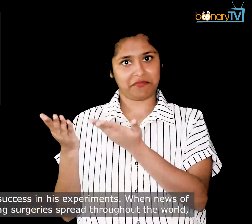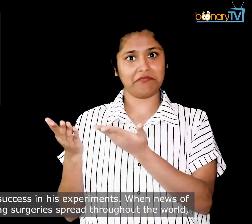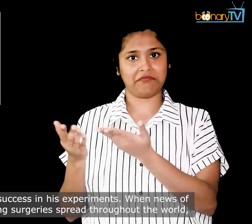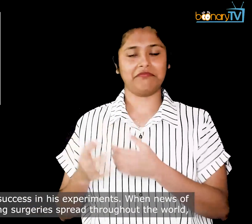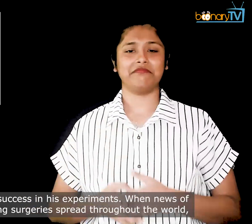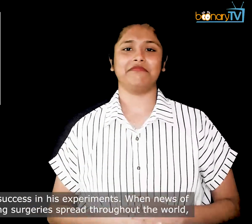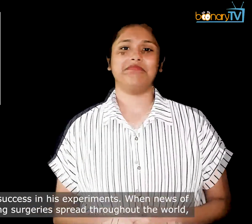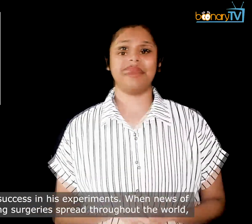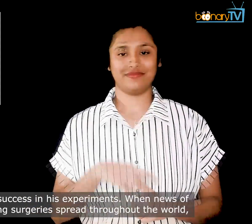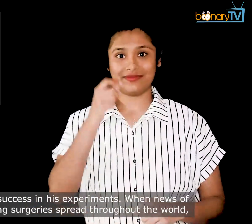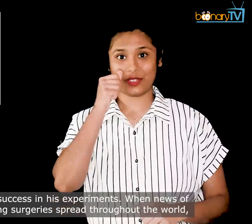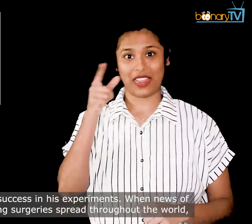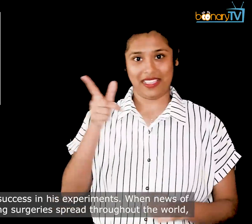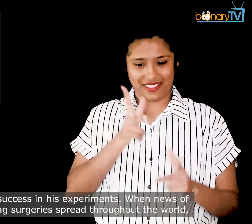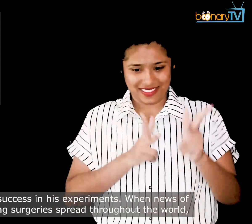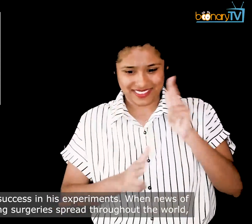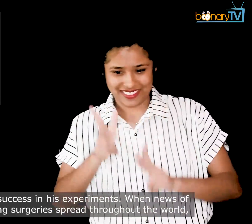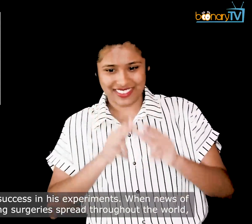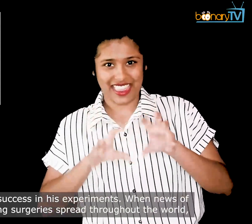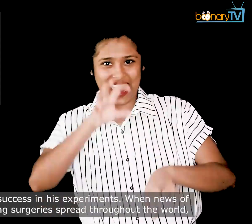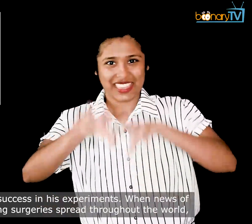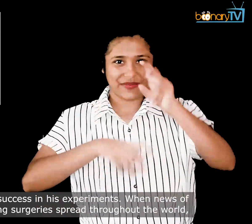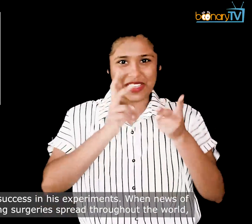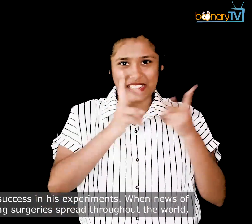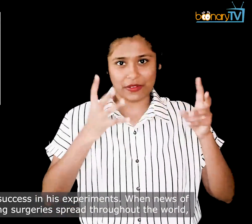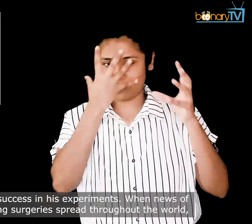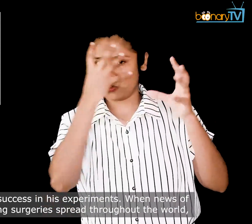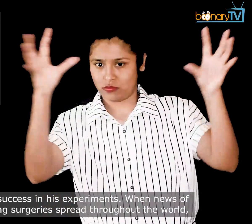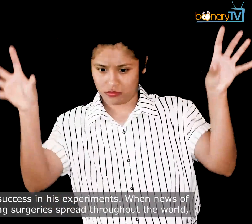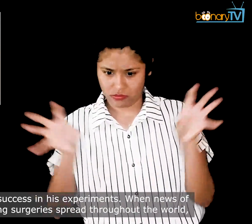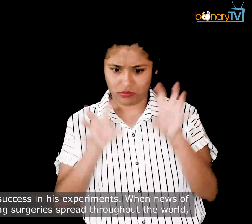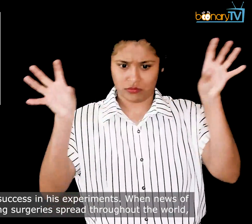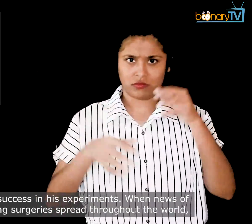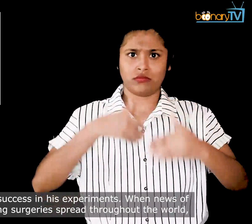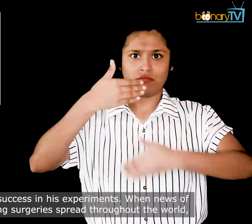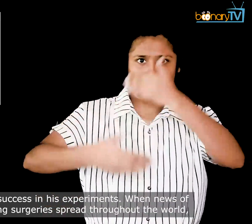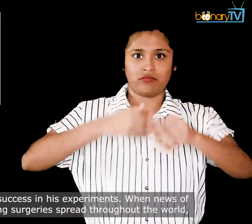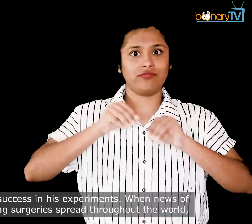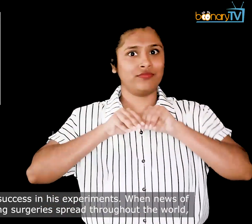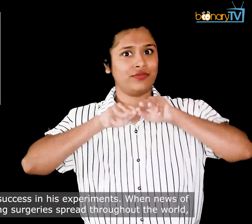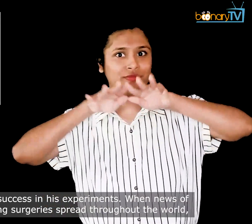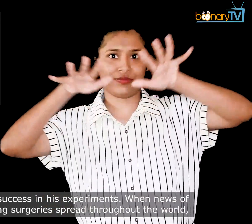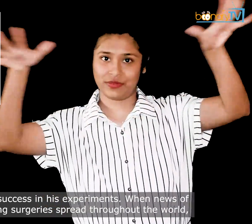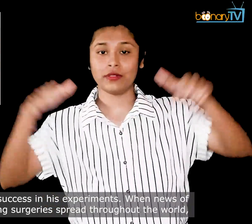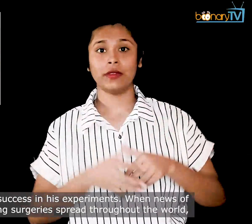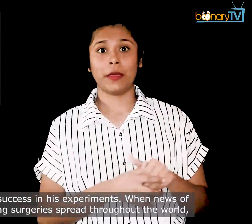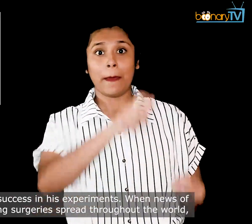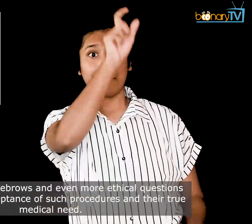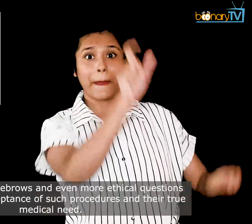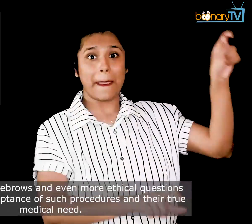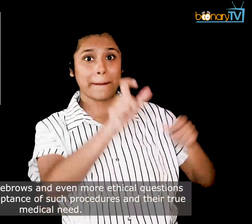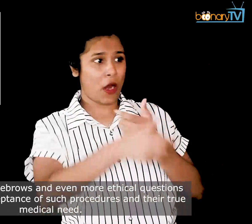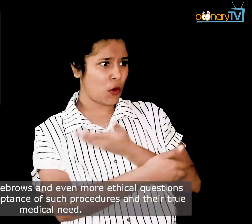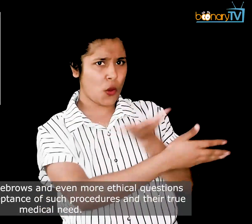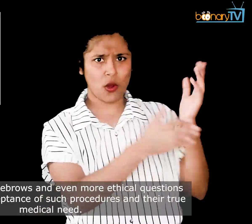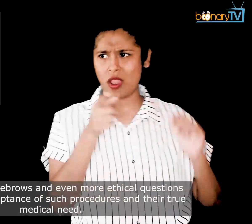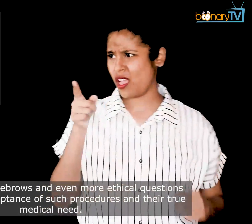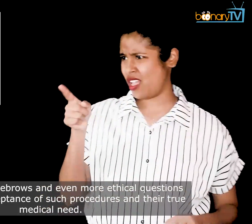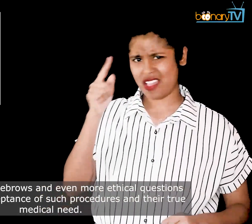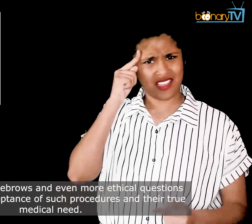When news of Vladimir's pioneering surgeries spread throughout the world, it raised many eyebrows